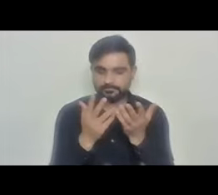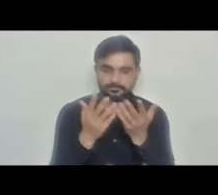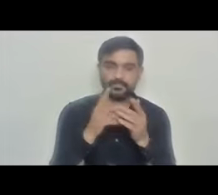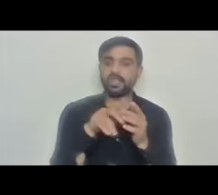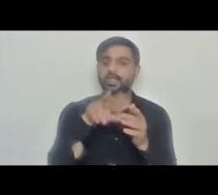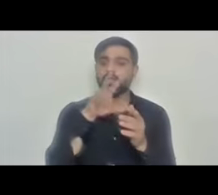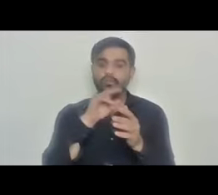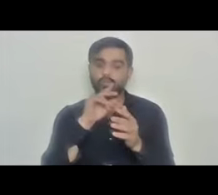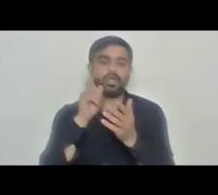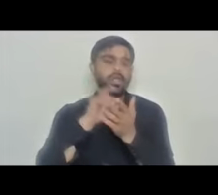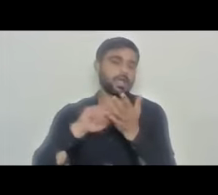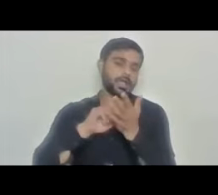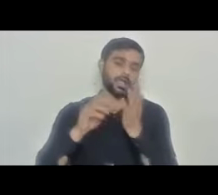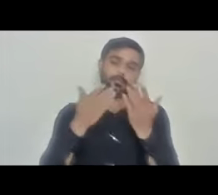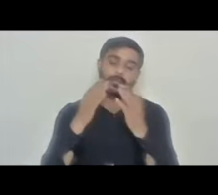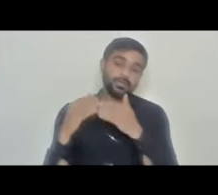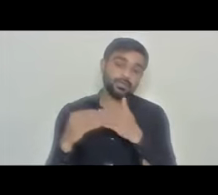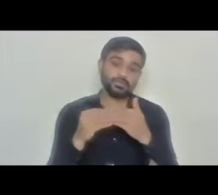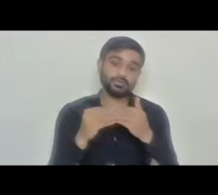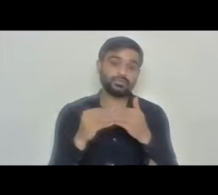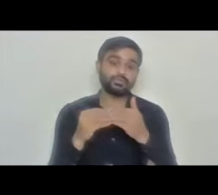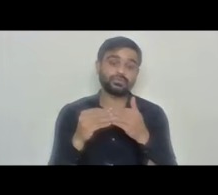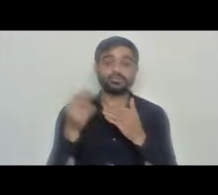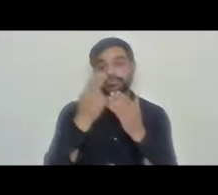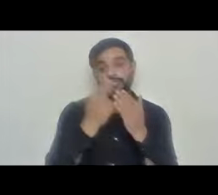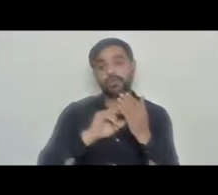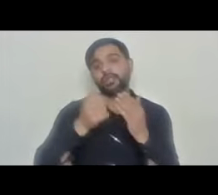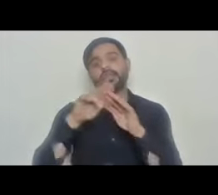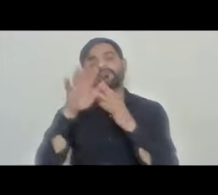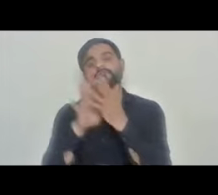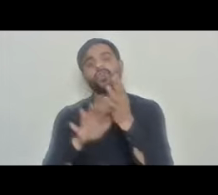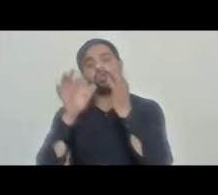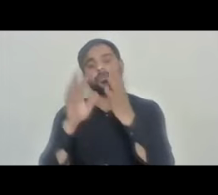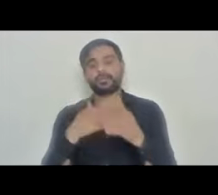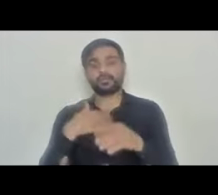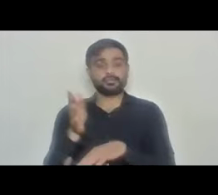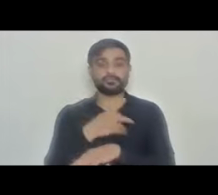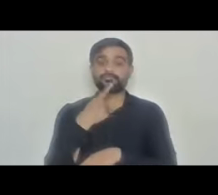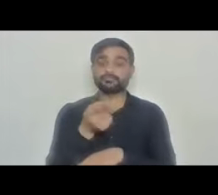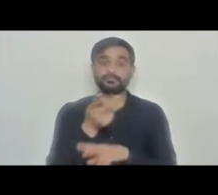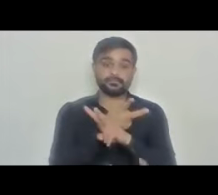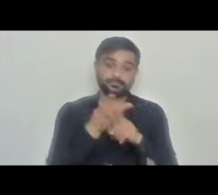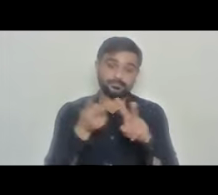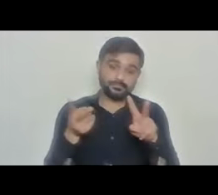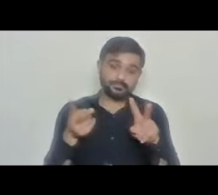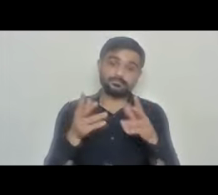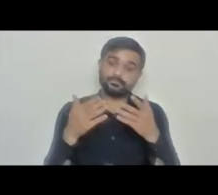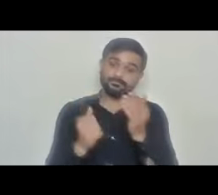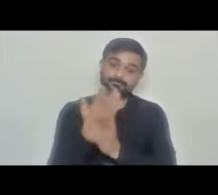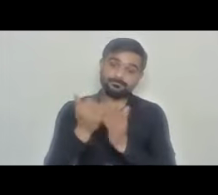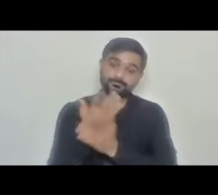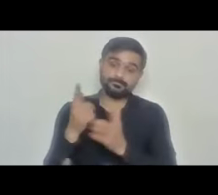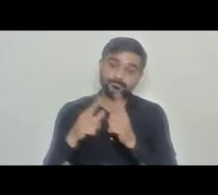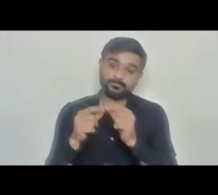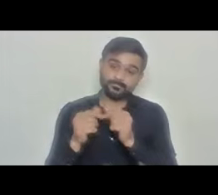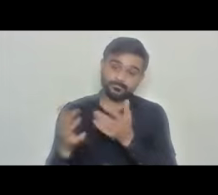verbal or written form, then maybe through drawings or other forms. So as I said, there are various innovative ways of data collection that